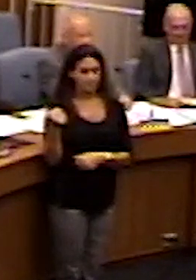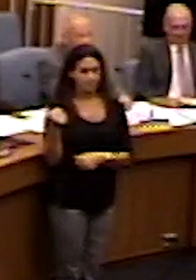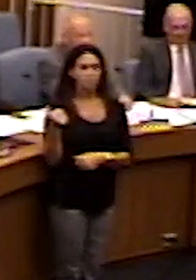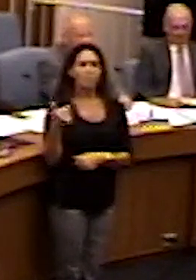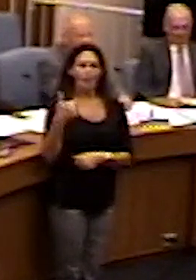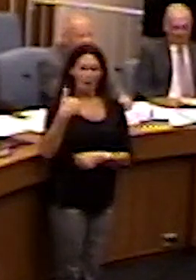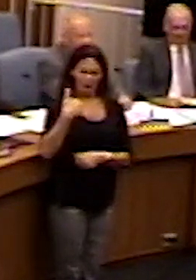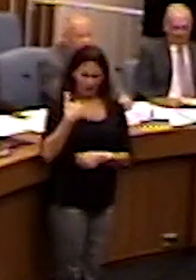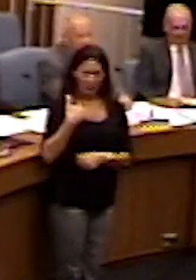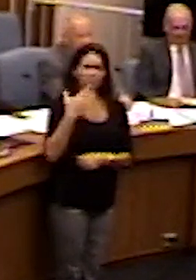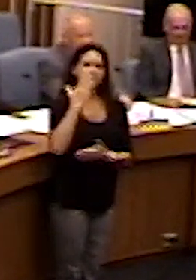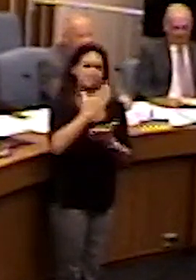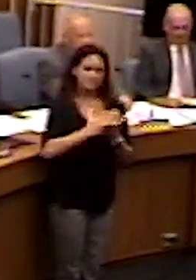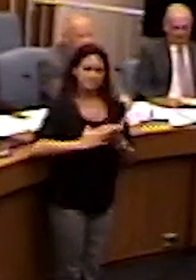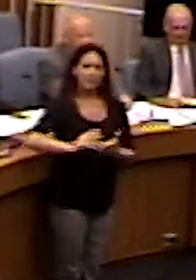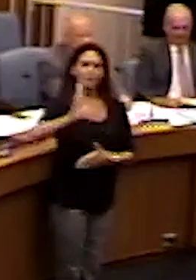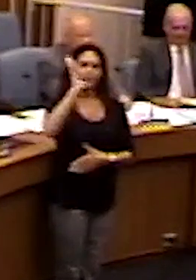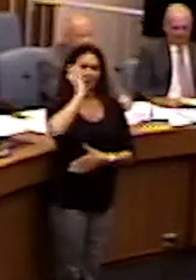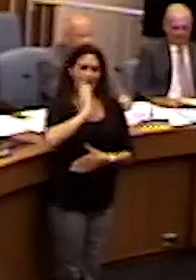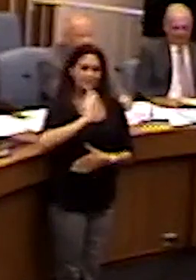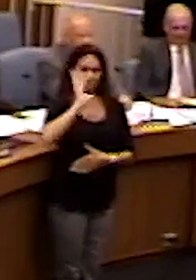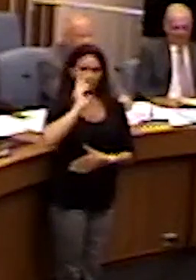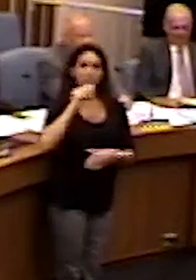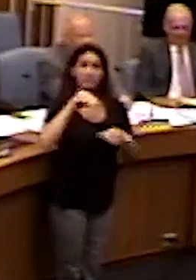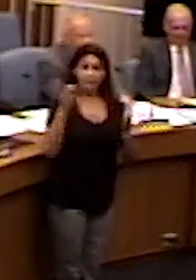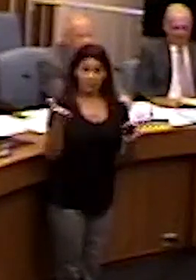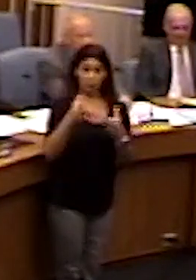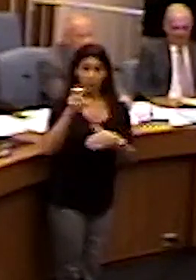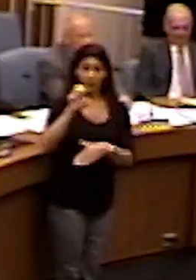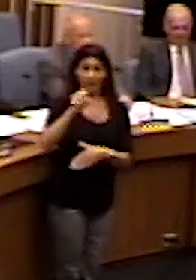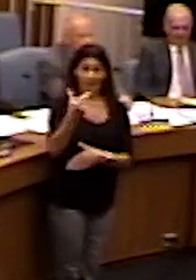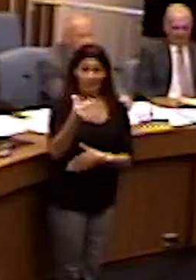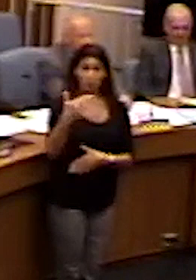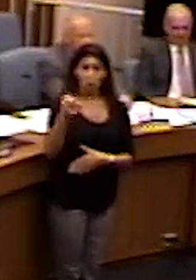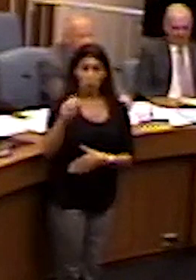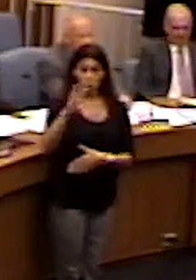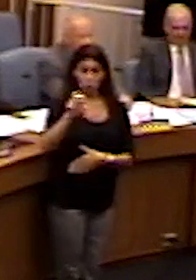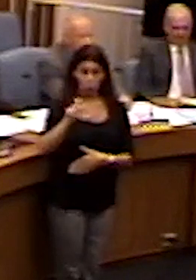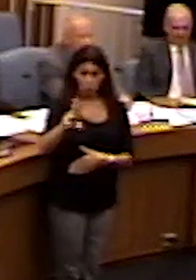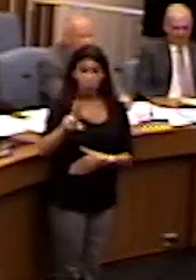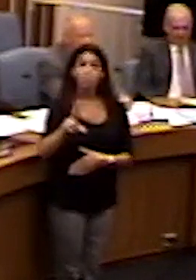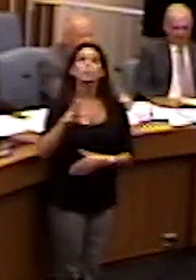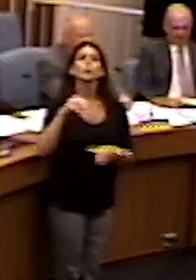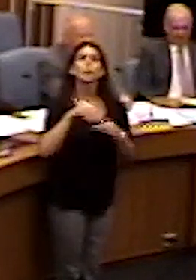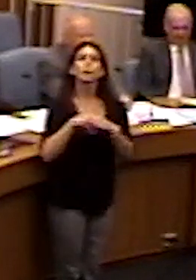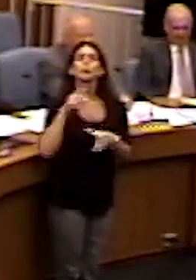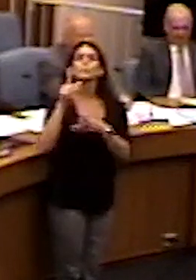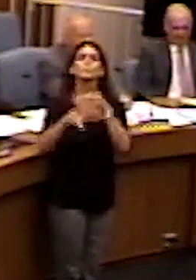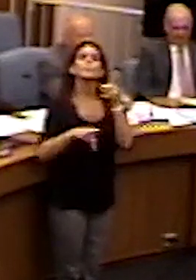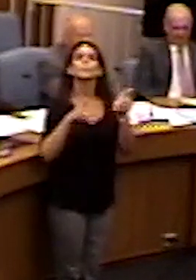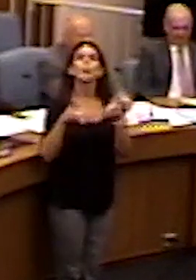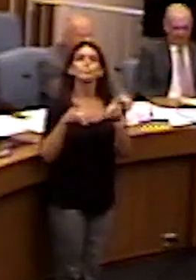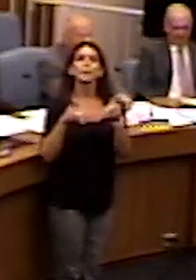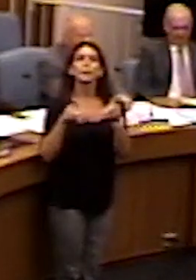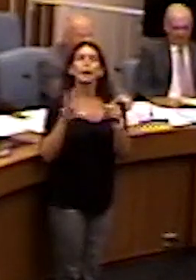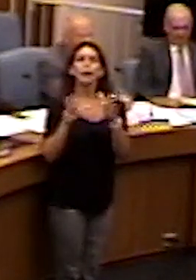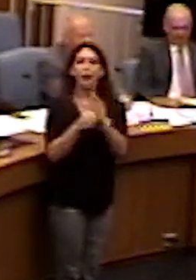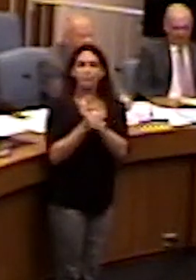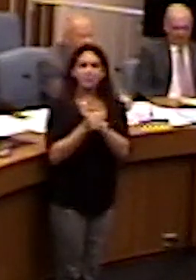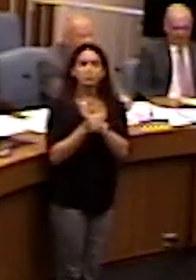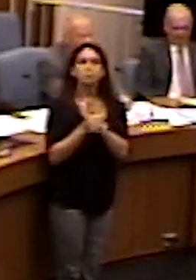some experiences here in Egg Harbor Township at public accommodations, you